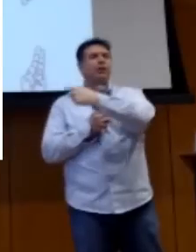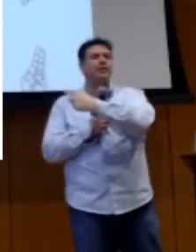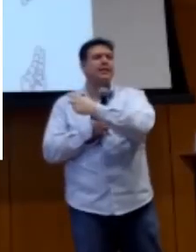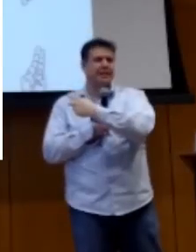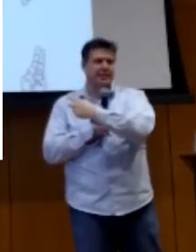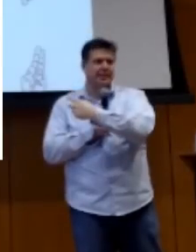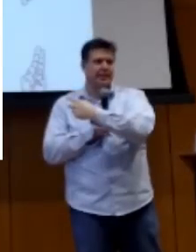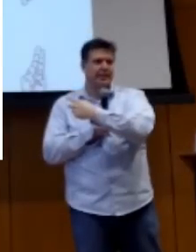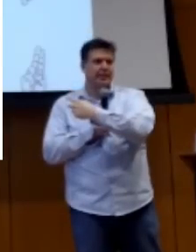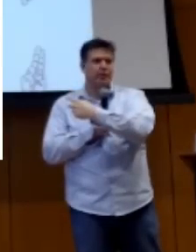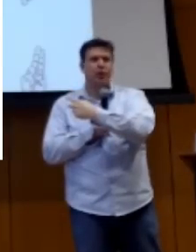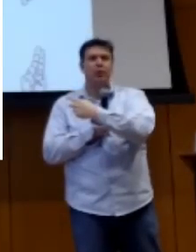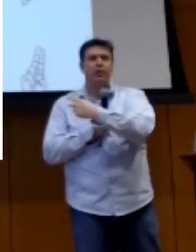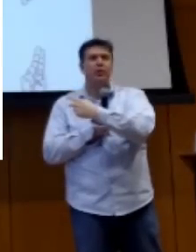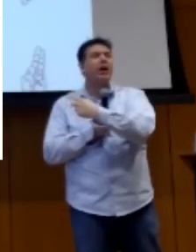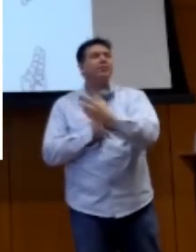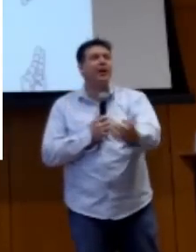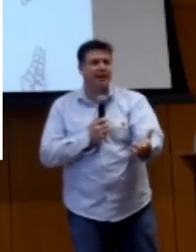are on this list. So, you're out of luck.